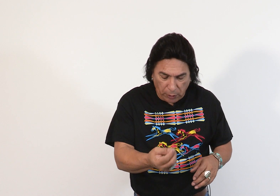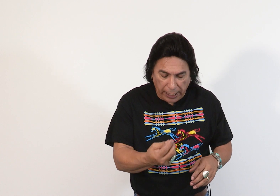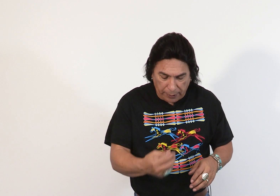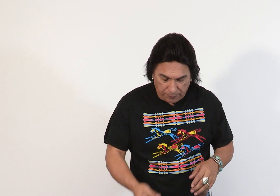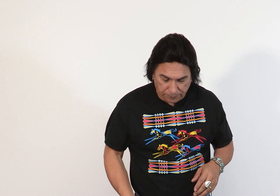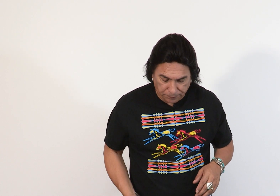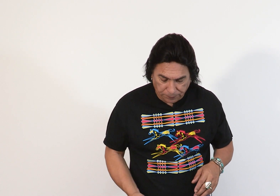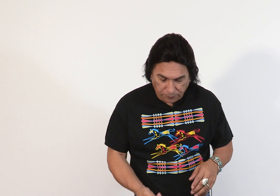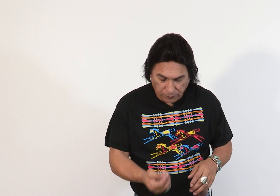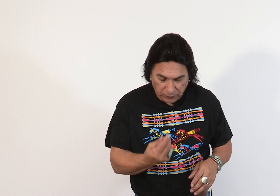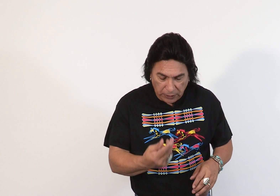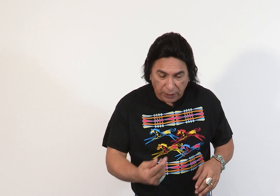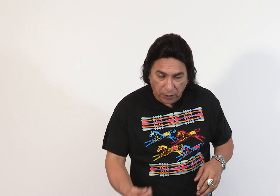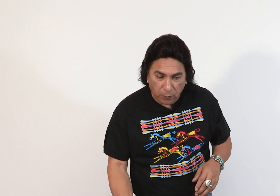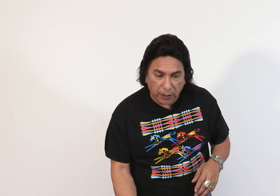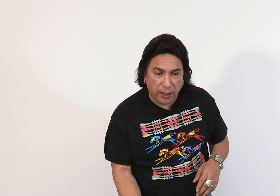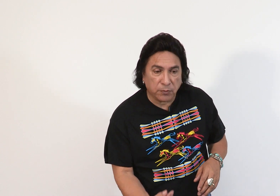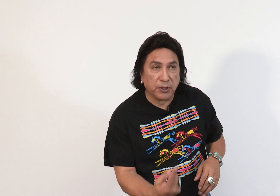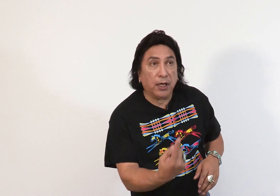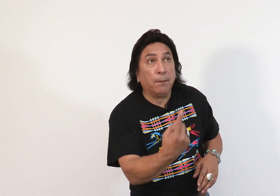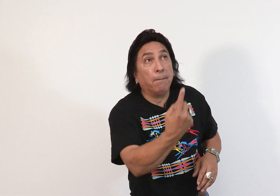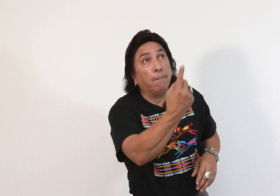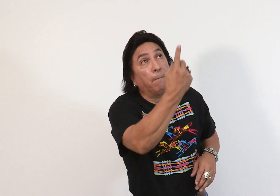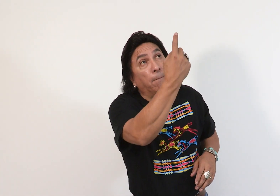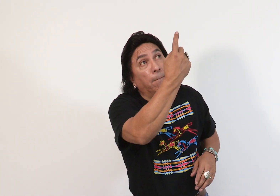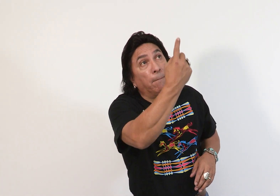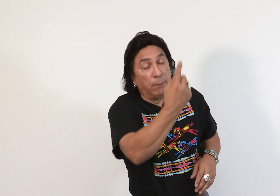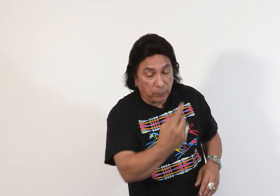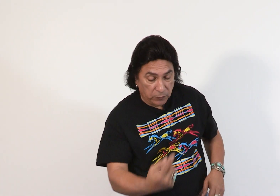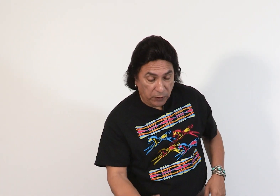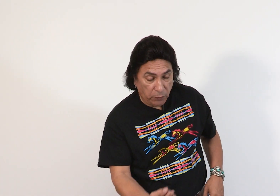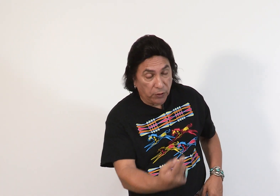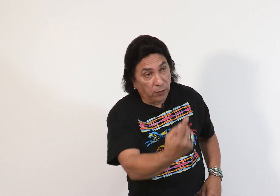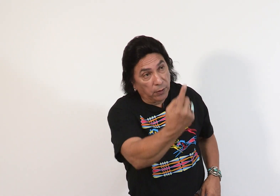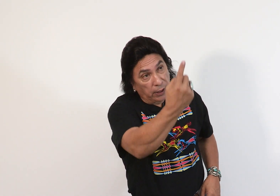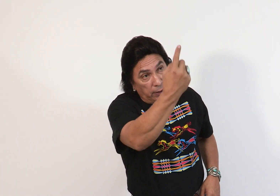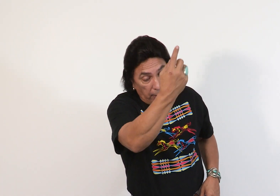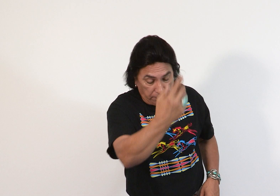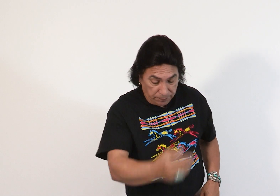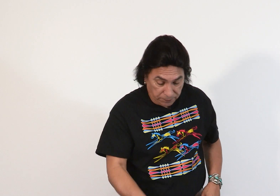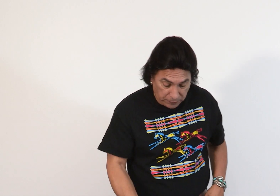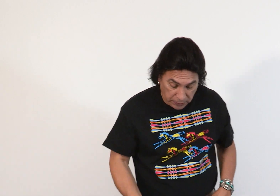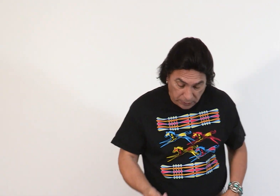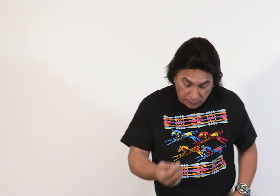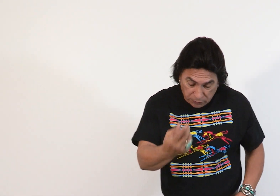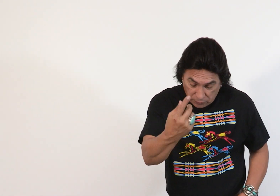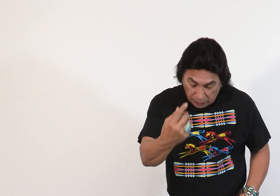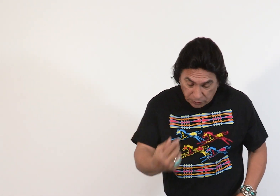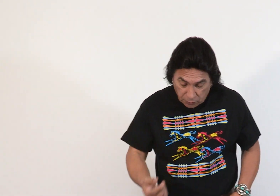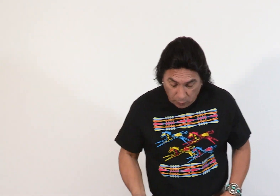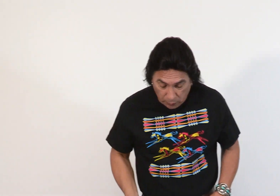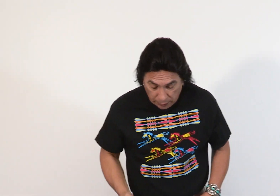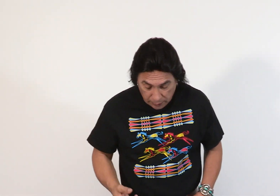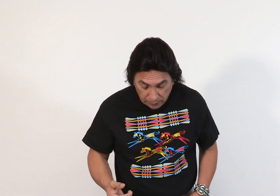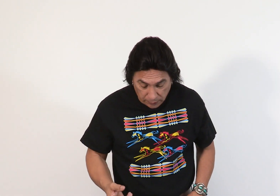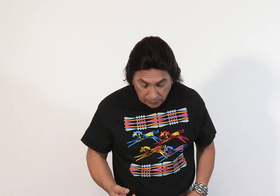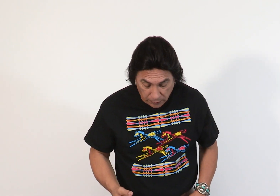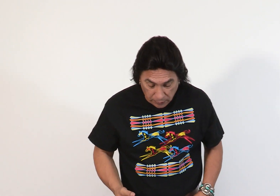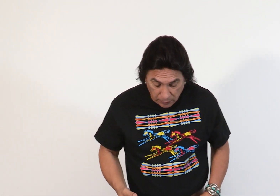plant. And then when it comes up, you would do like that, like it's growing.